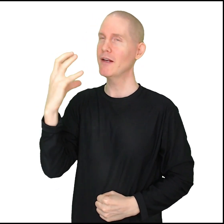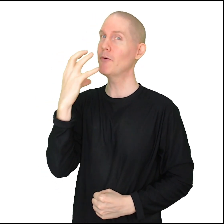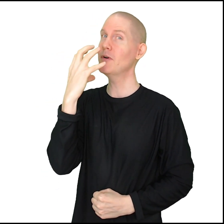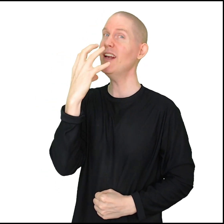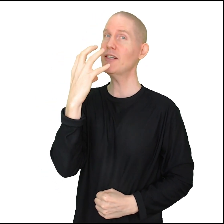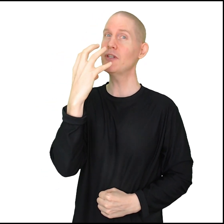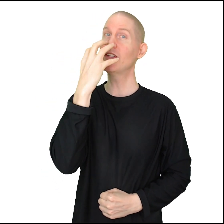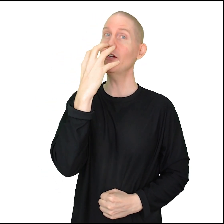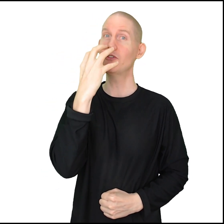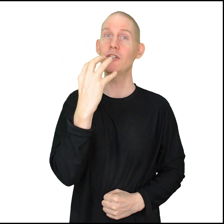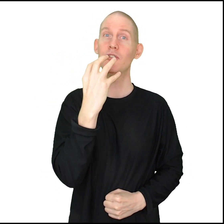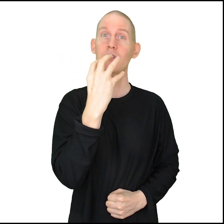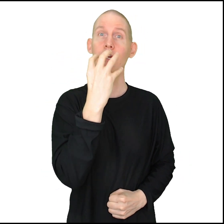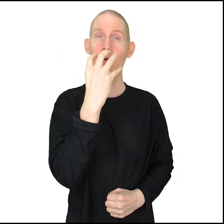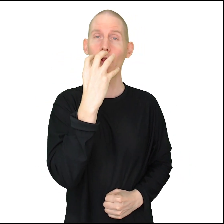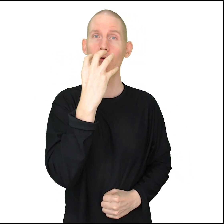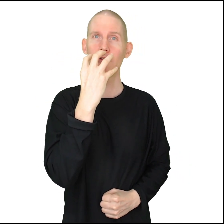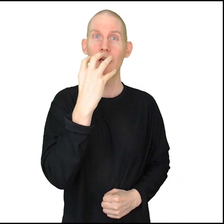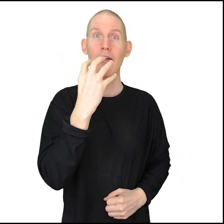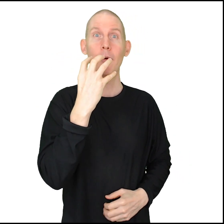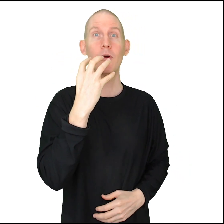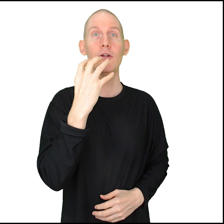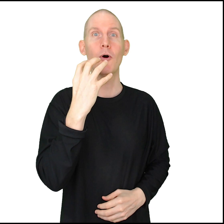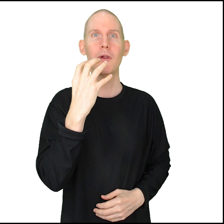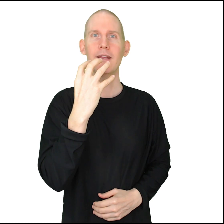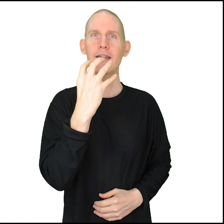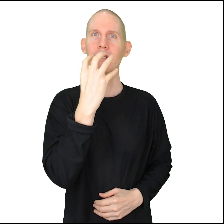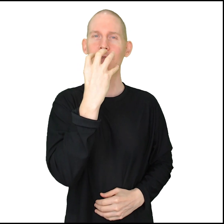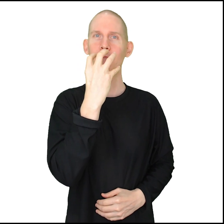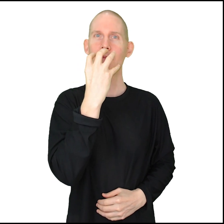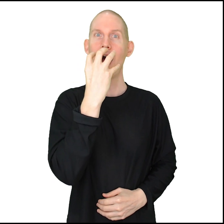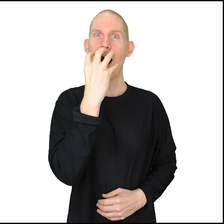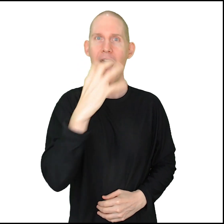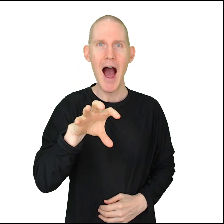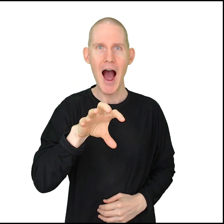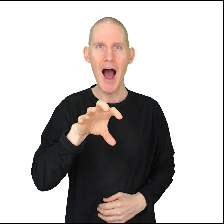we're not actually touching, just get close, and we're going to go like this.